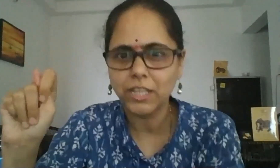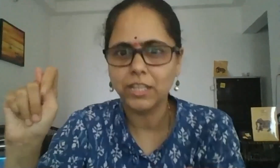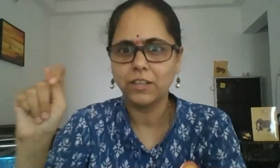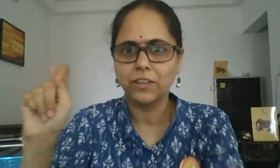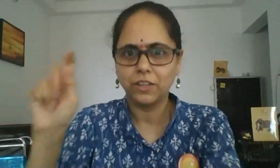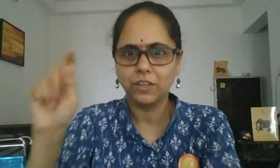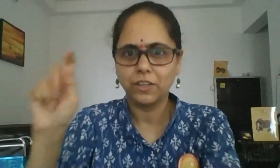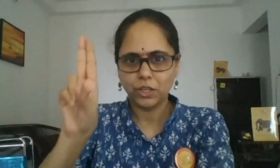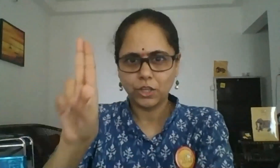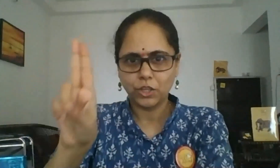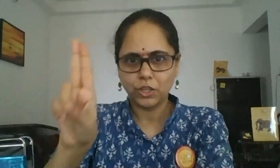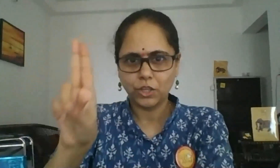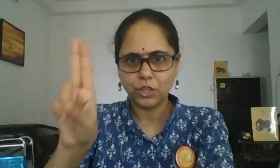T, U,